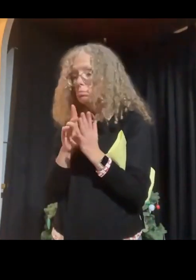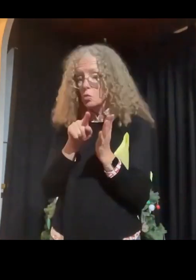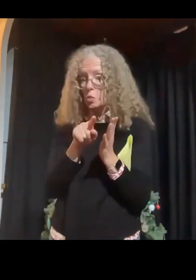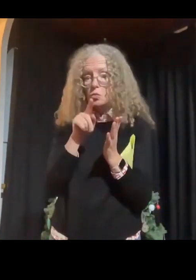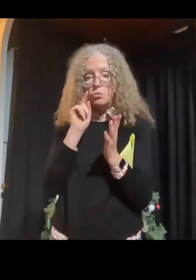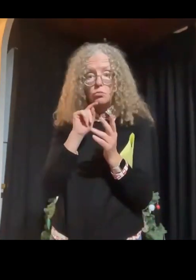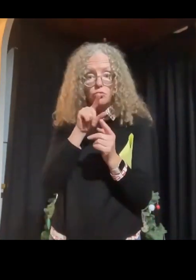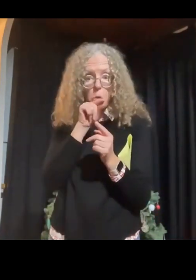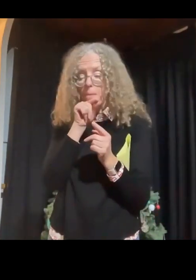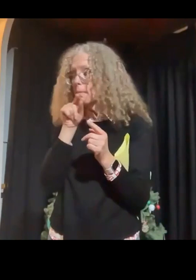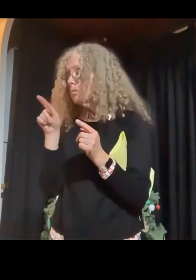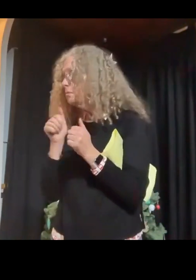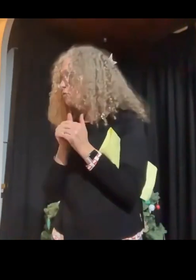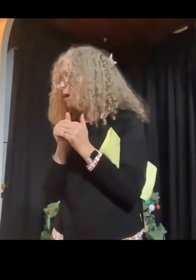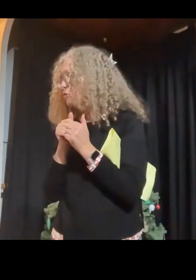recommendations.